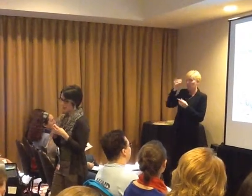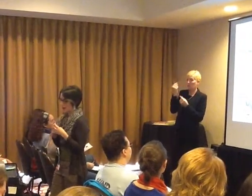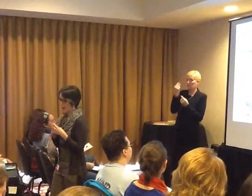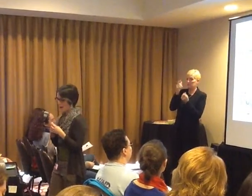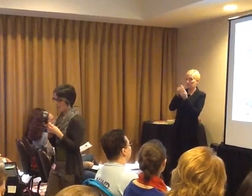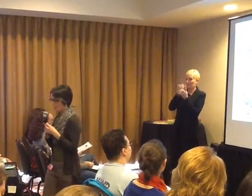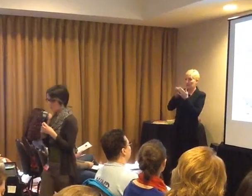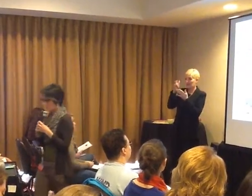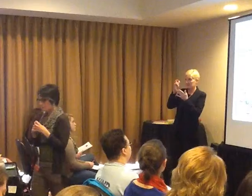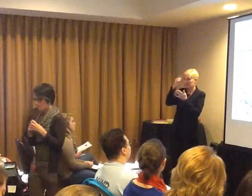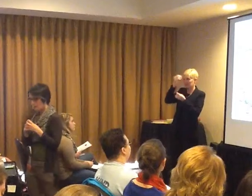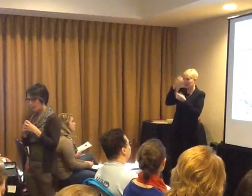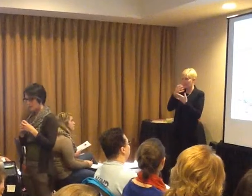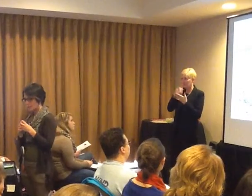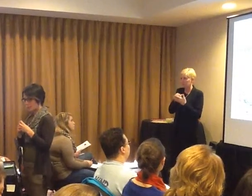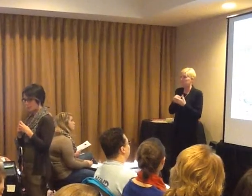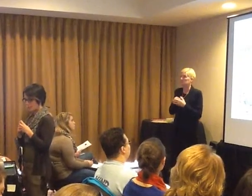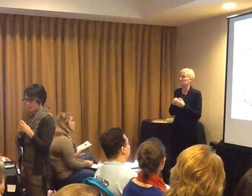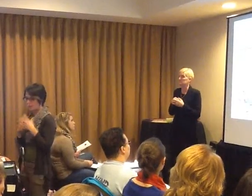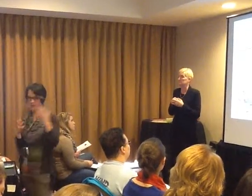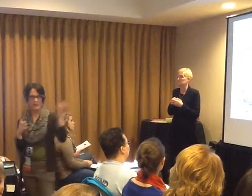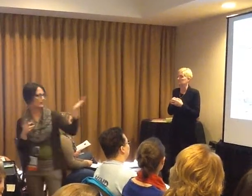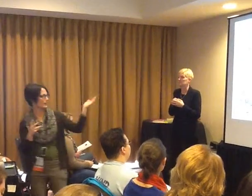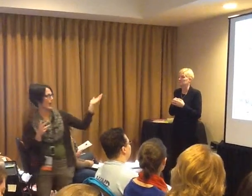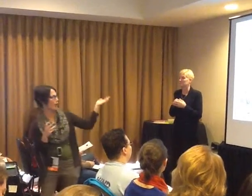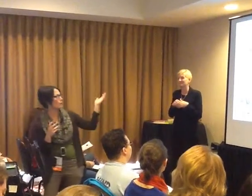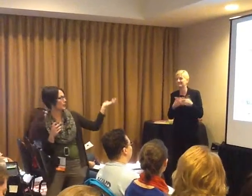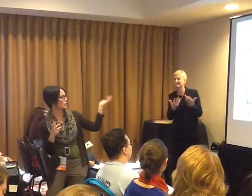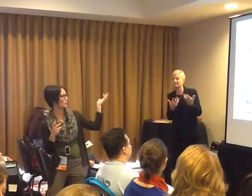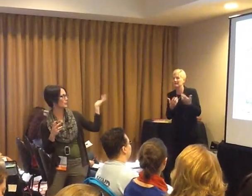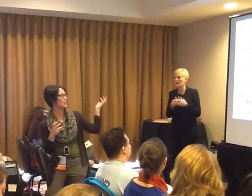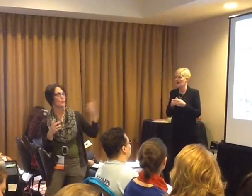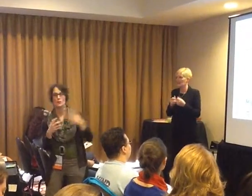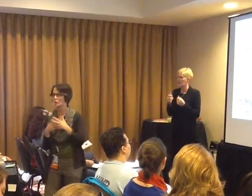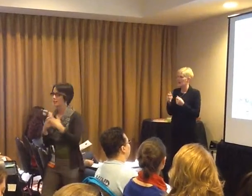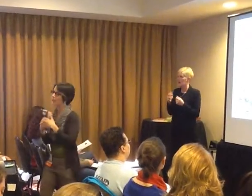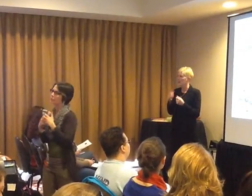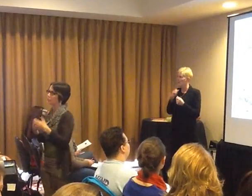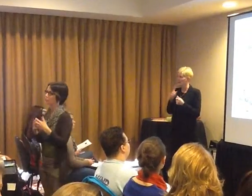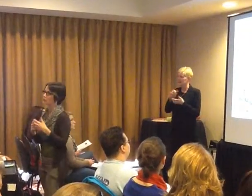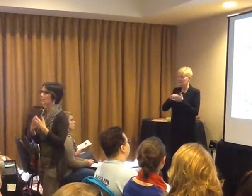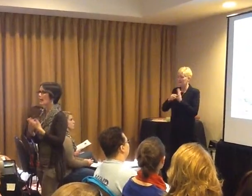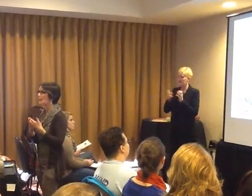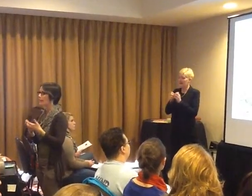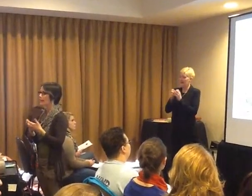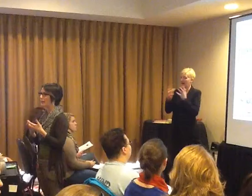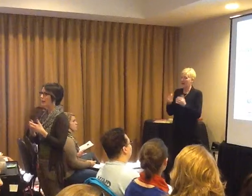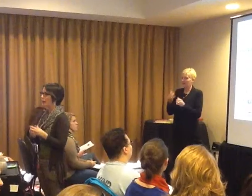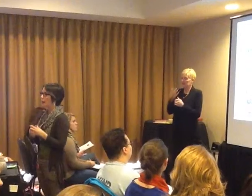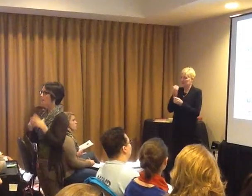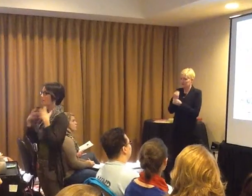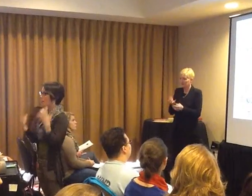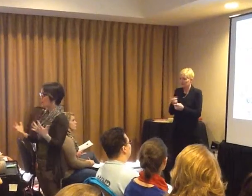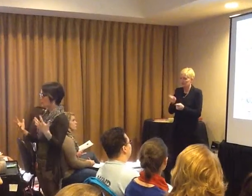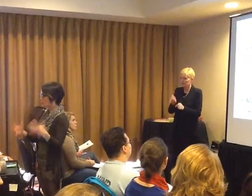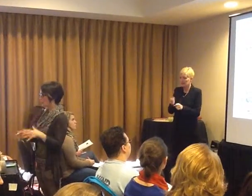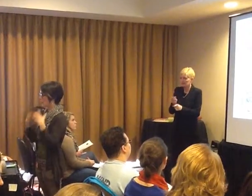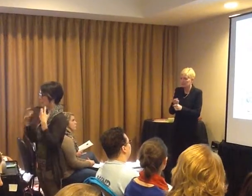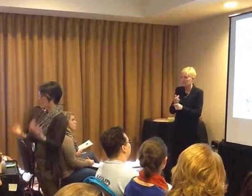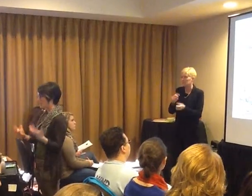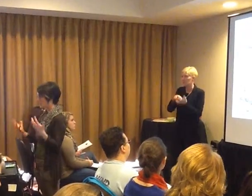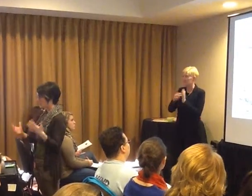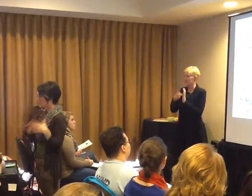gathering. It's how much information the students can use. So it's kind of like a